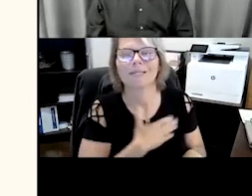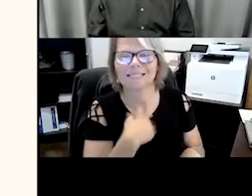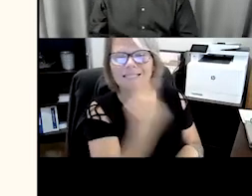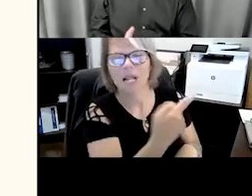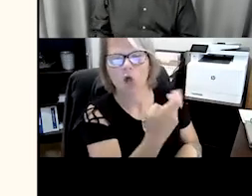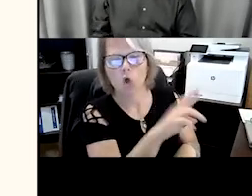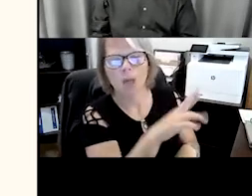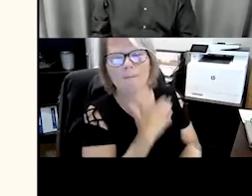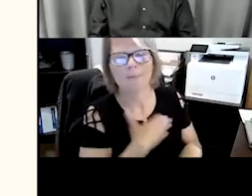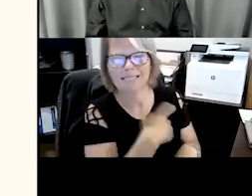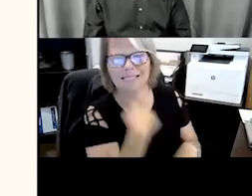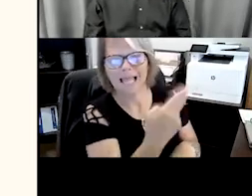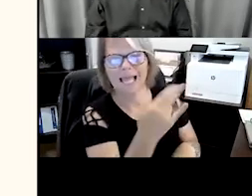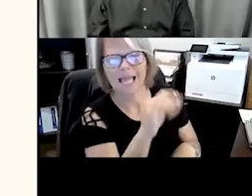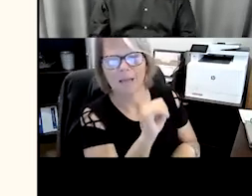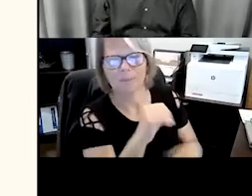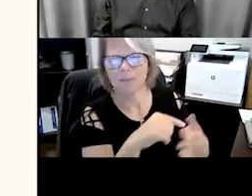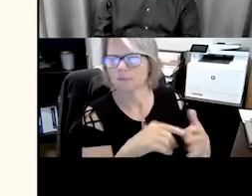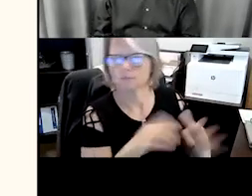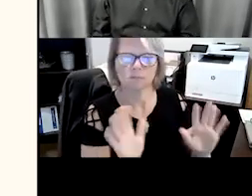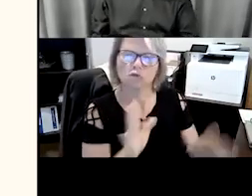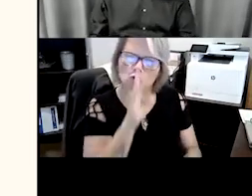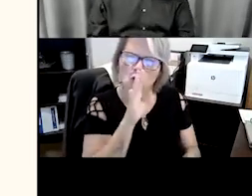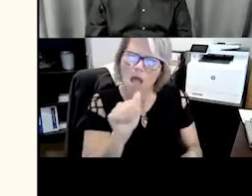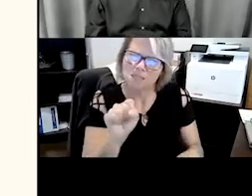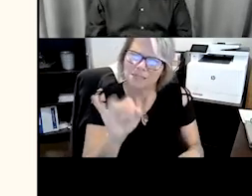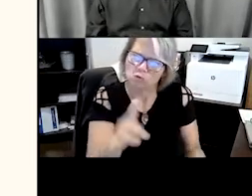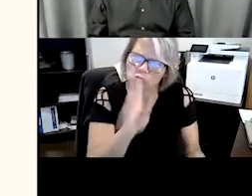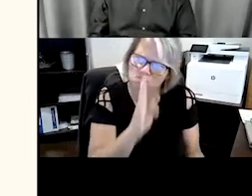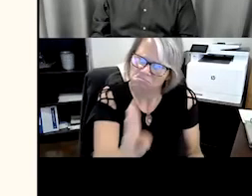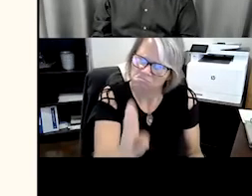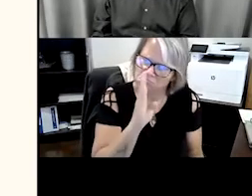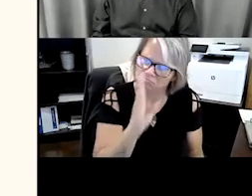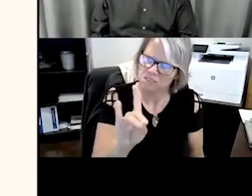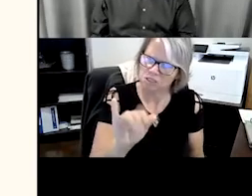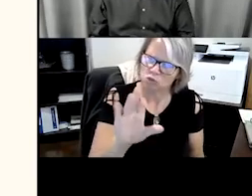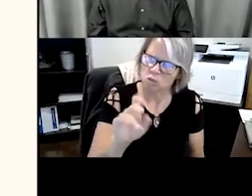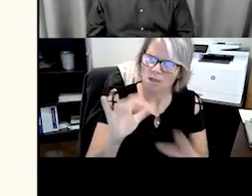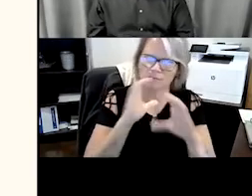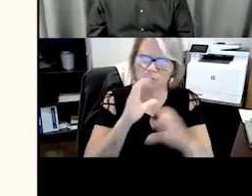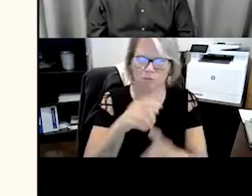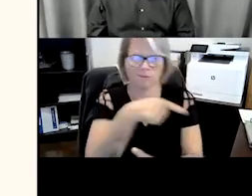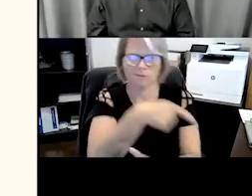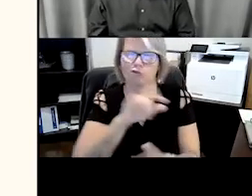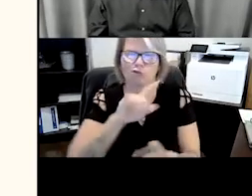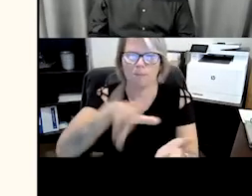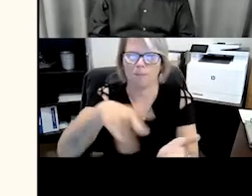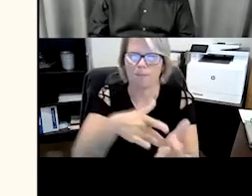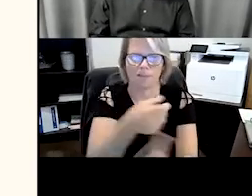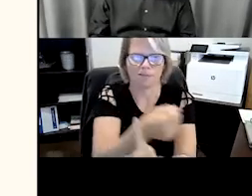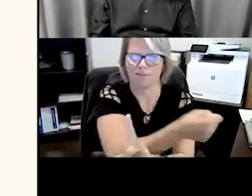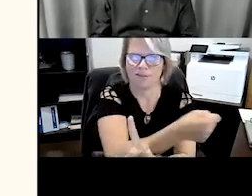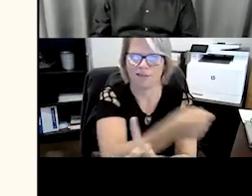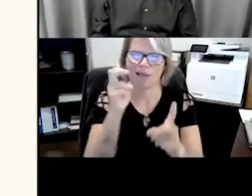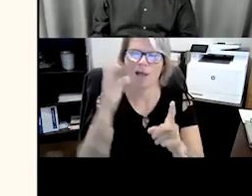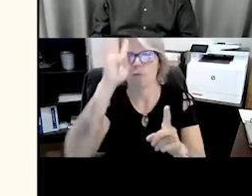So, and also just a tip, when you're using an interpreter, speak to the deaf person directly. Don't say, "Tell the person," or "Tell